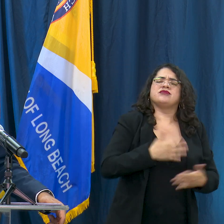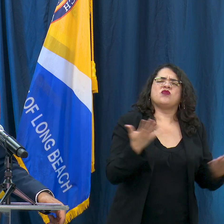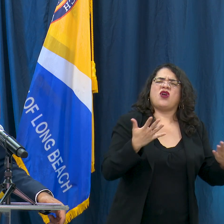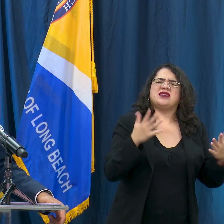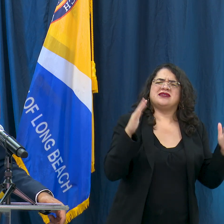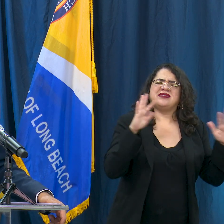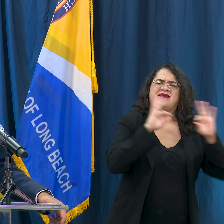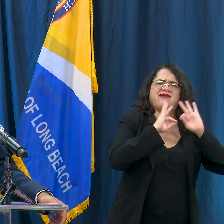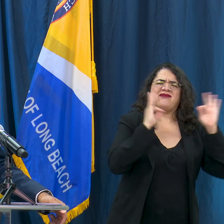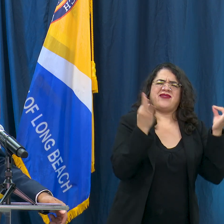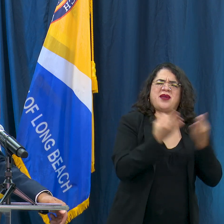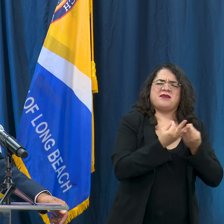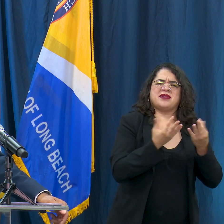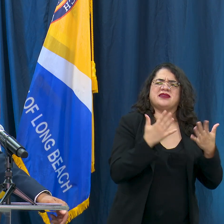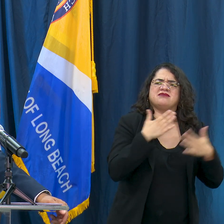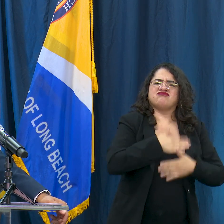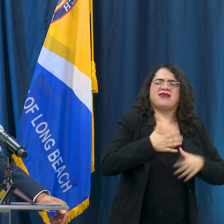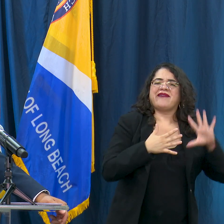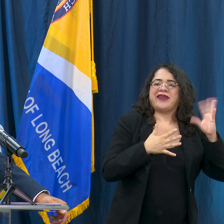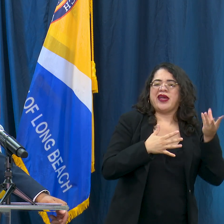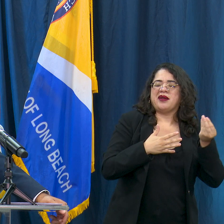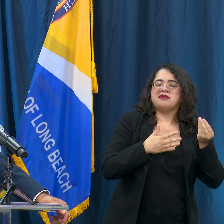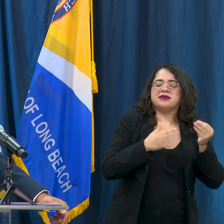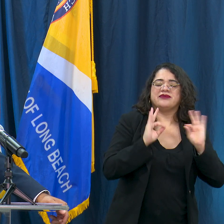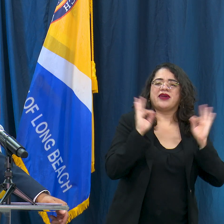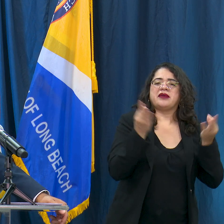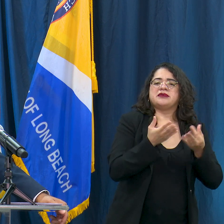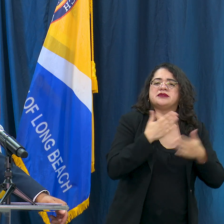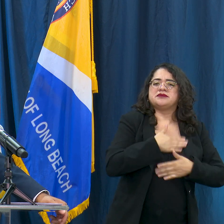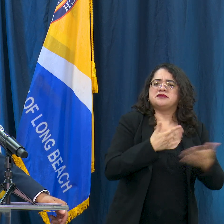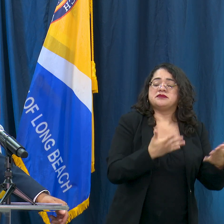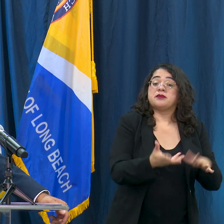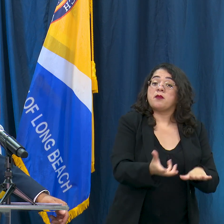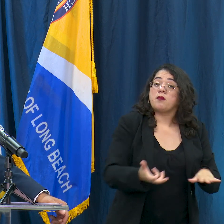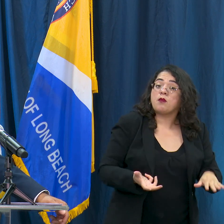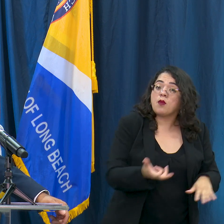entertainment consists of bowling alleys,